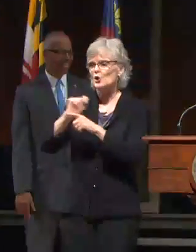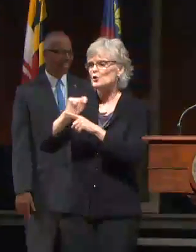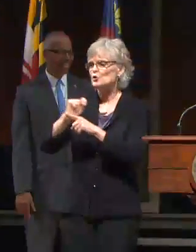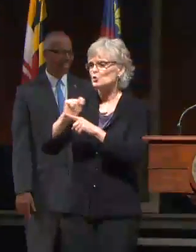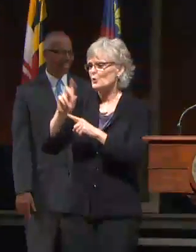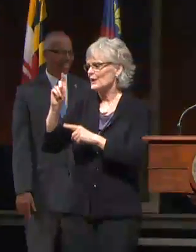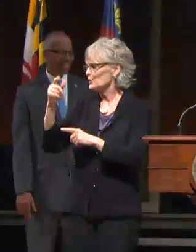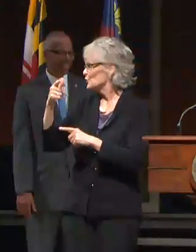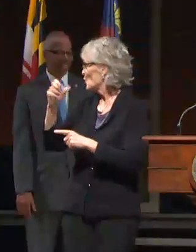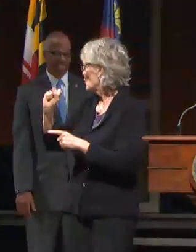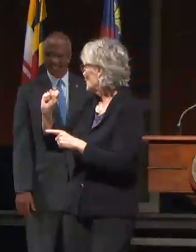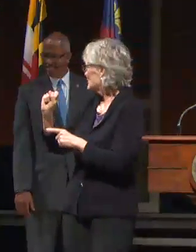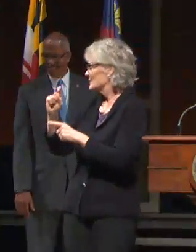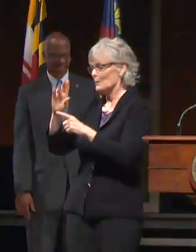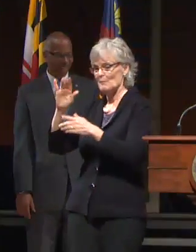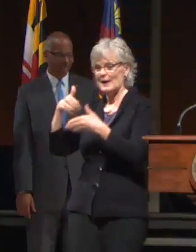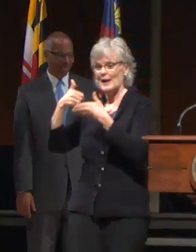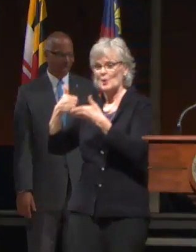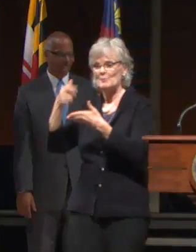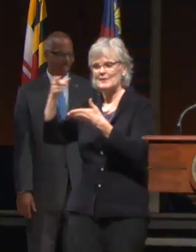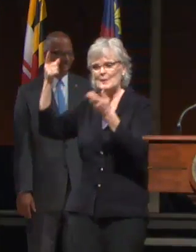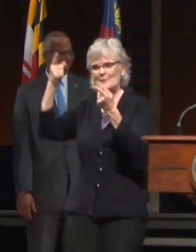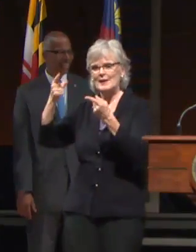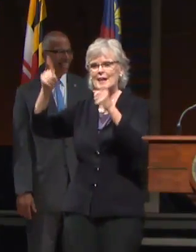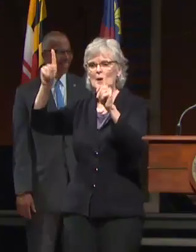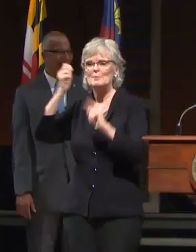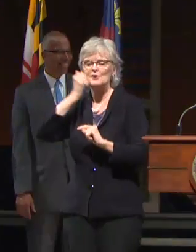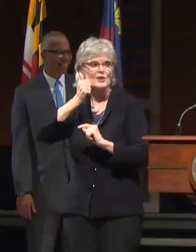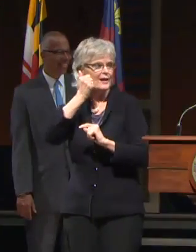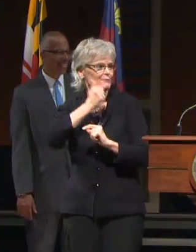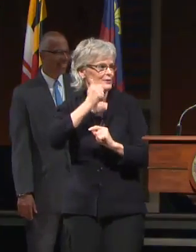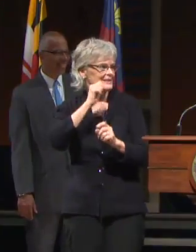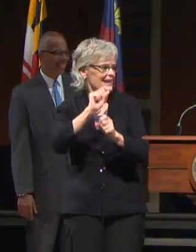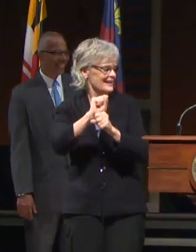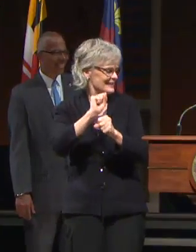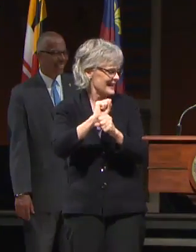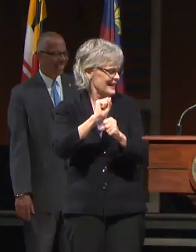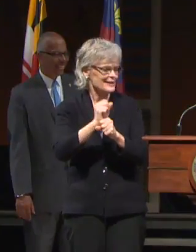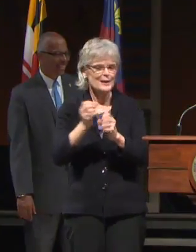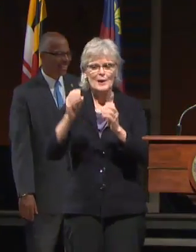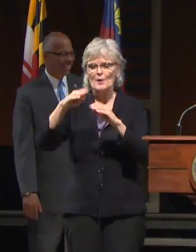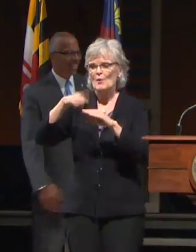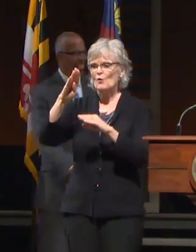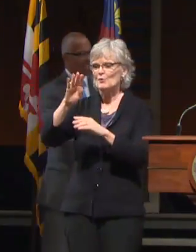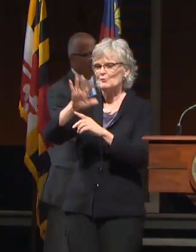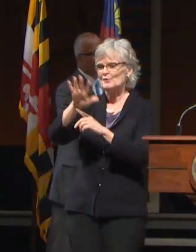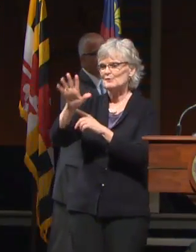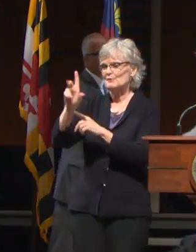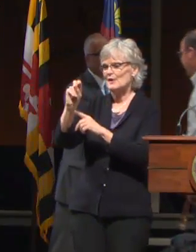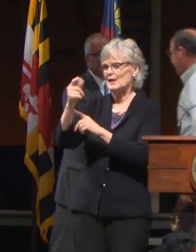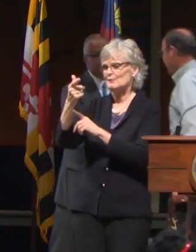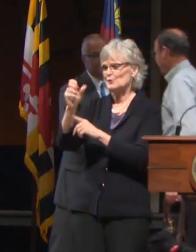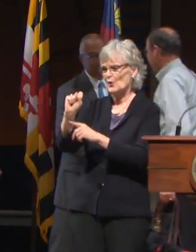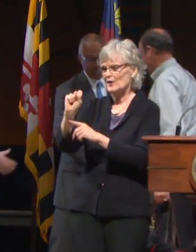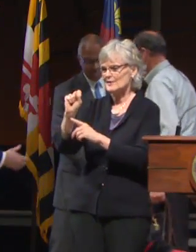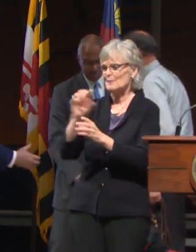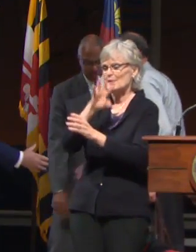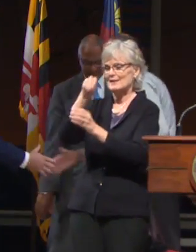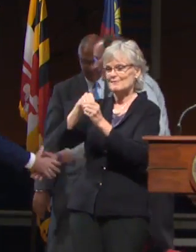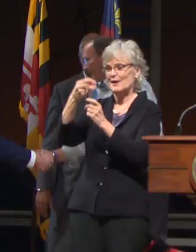with disabilities by helping them to accomplish everyday tasks. More than 55 dogs have entered the Hero